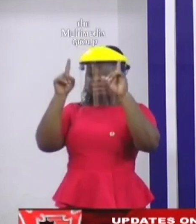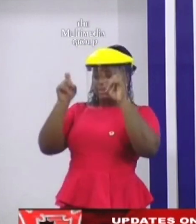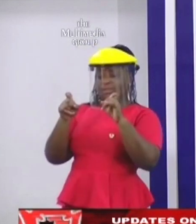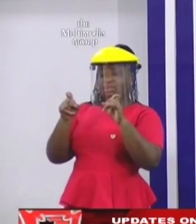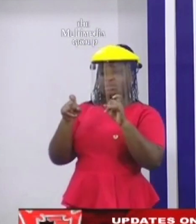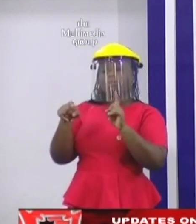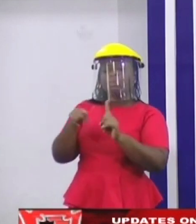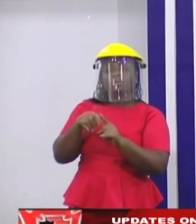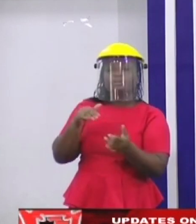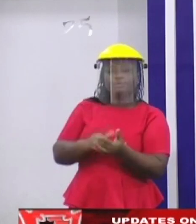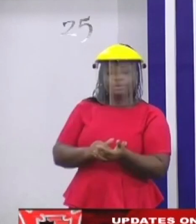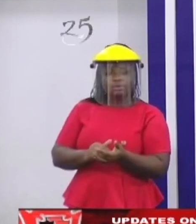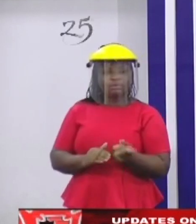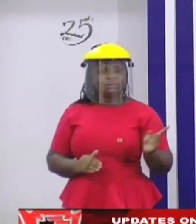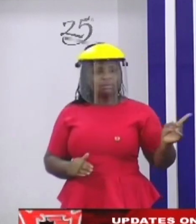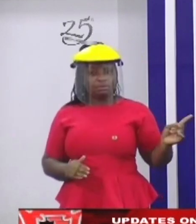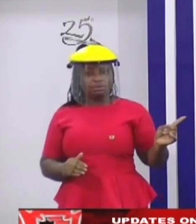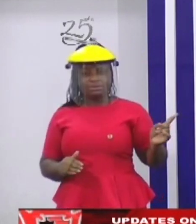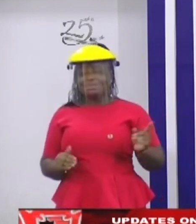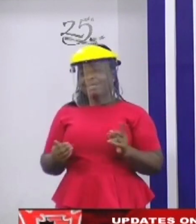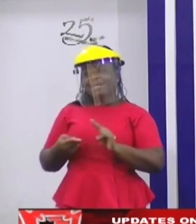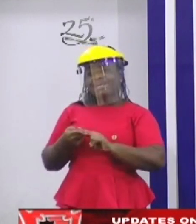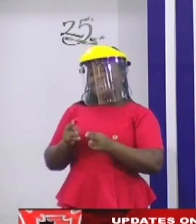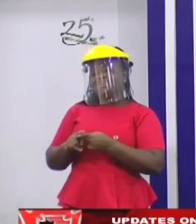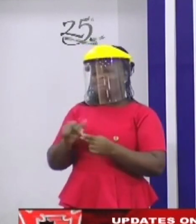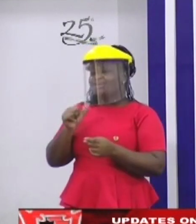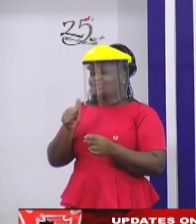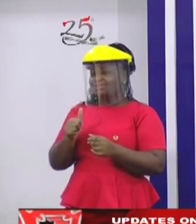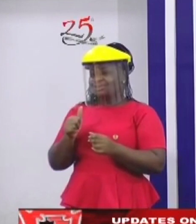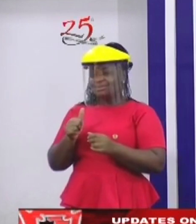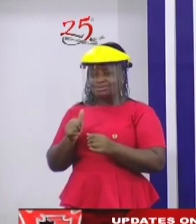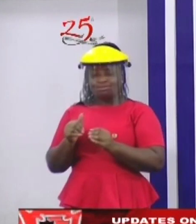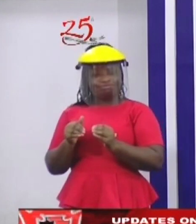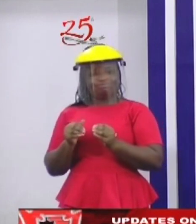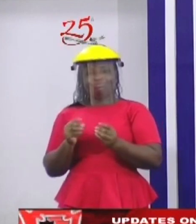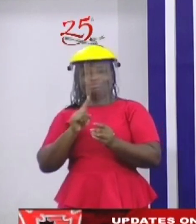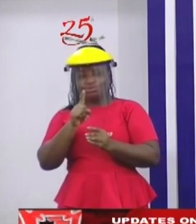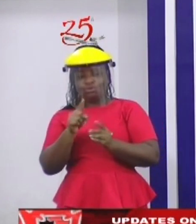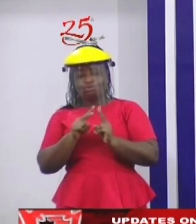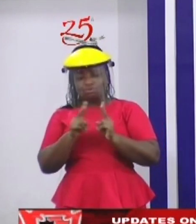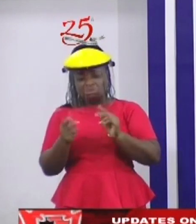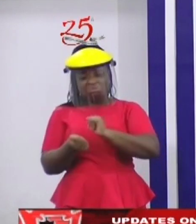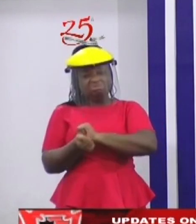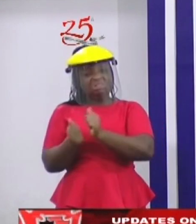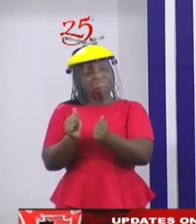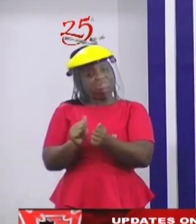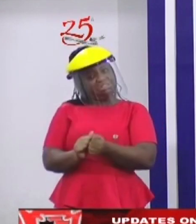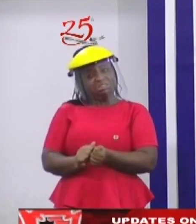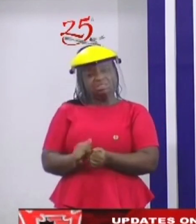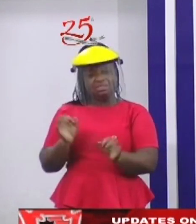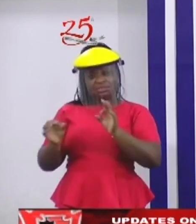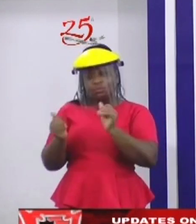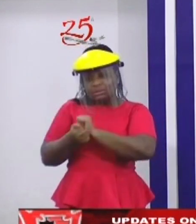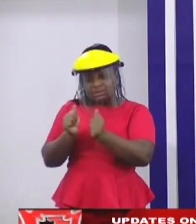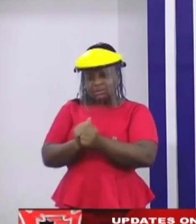The numbers are very, very insignificant, so we may consider revising our protocol. And if we do, we'll let Ghanaians